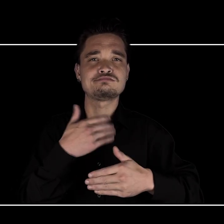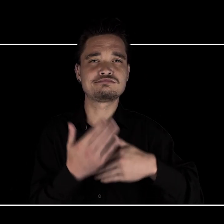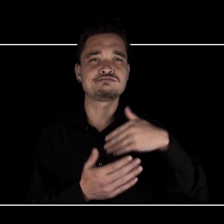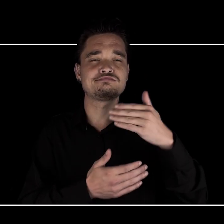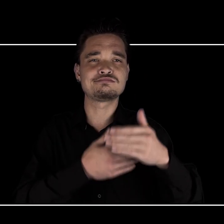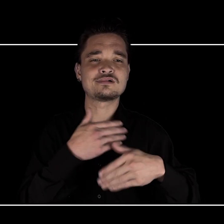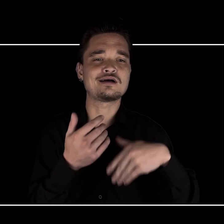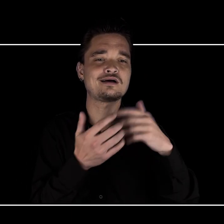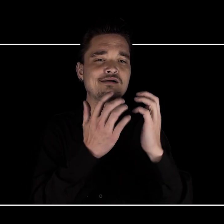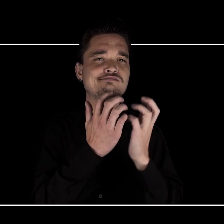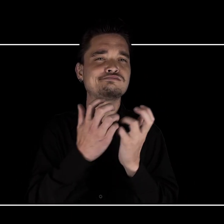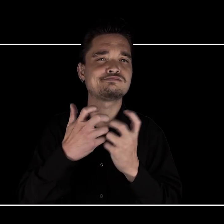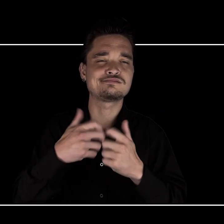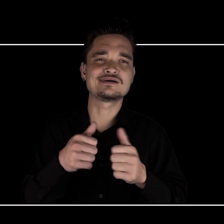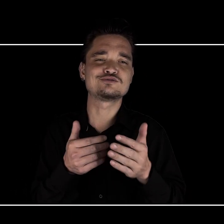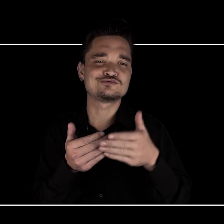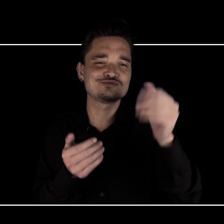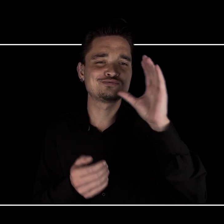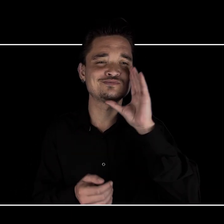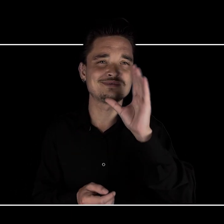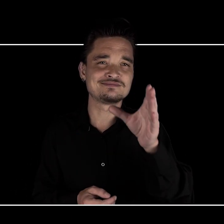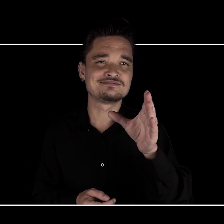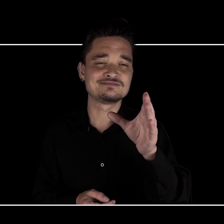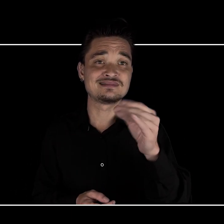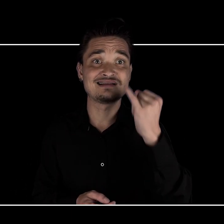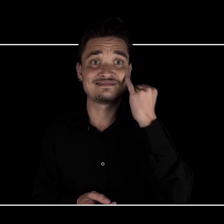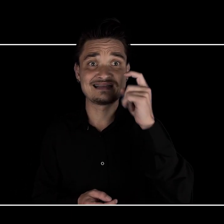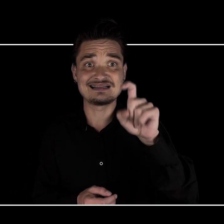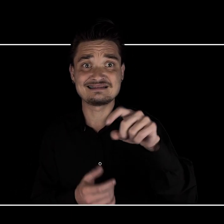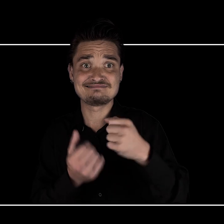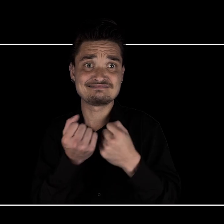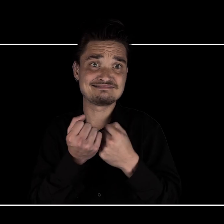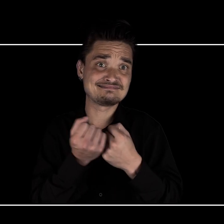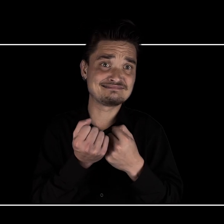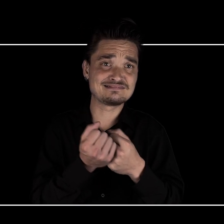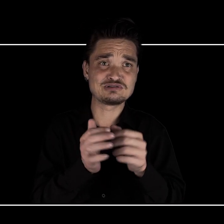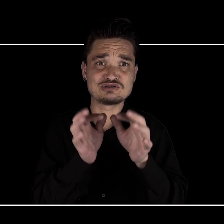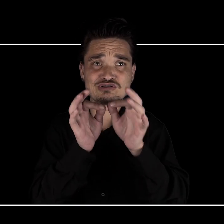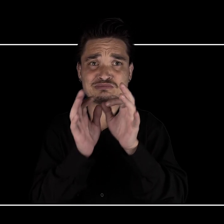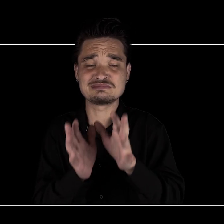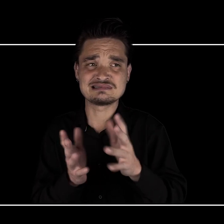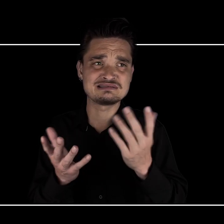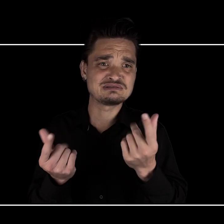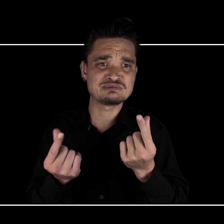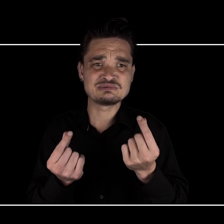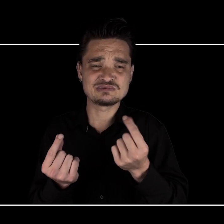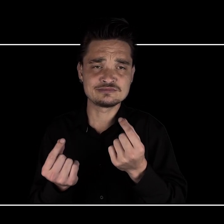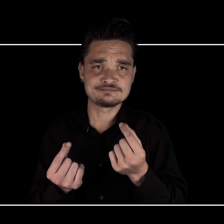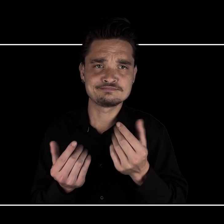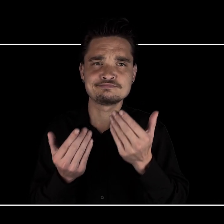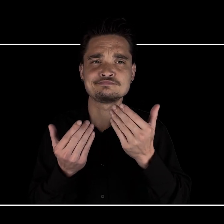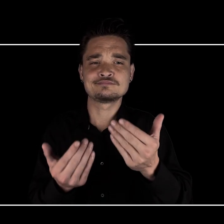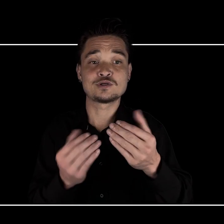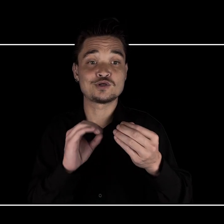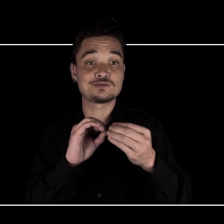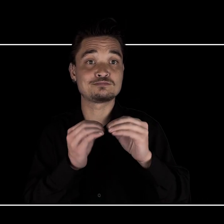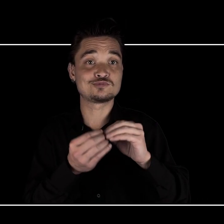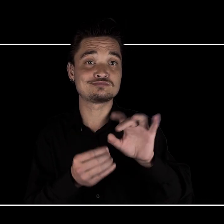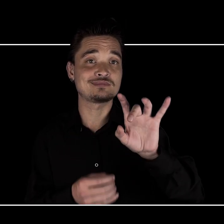with each submission. If you need an interpreter to help you file your weekly claim,